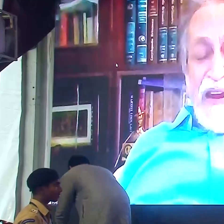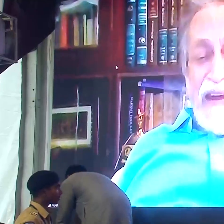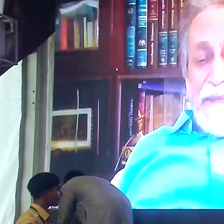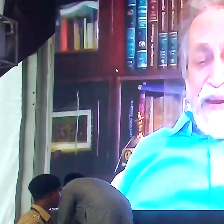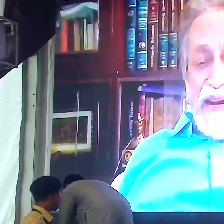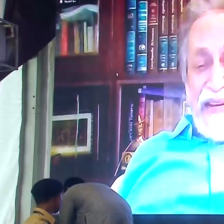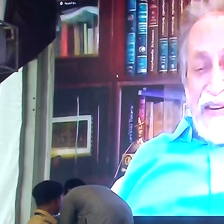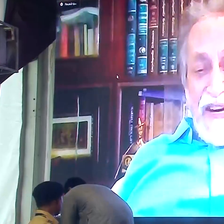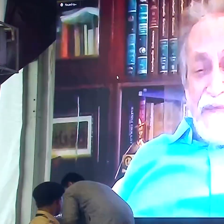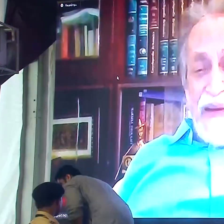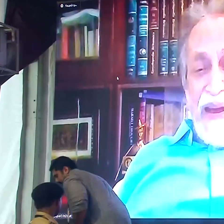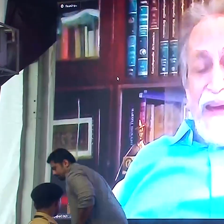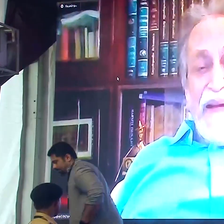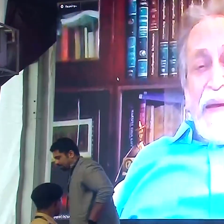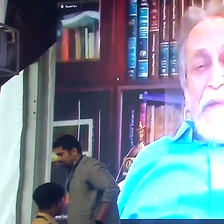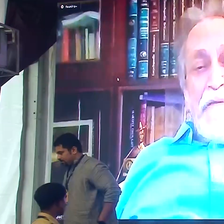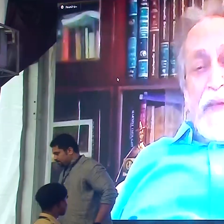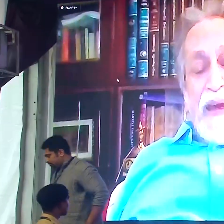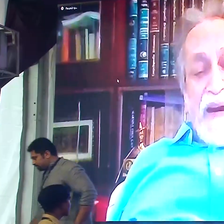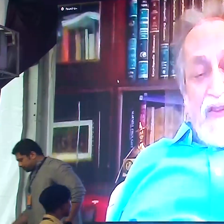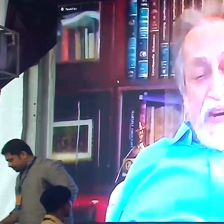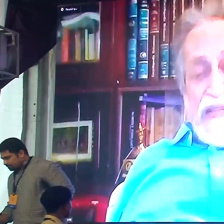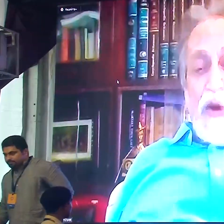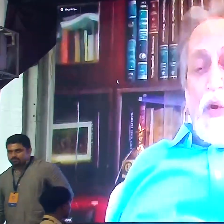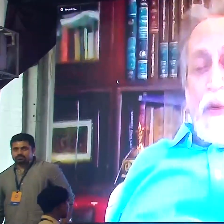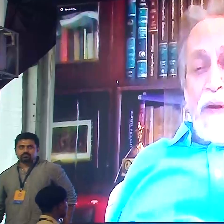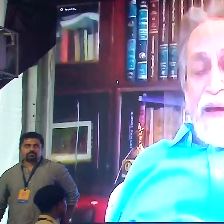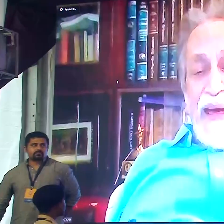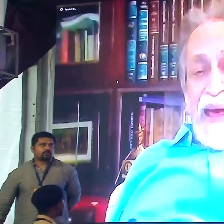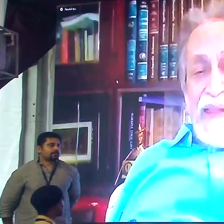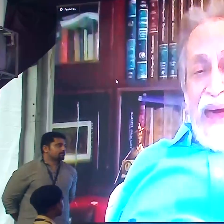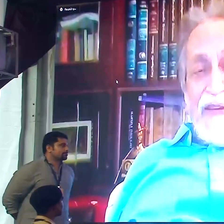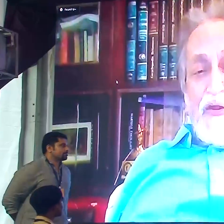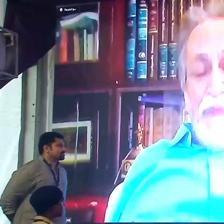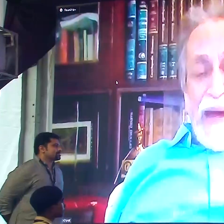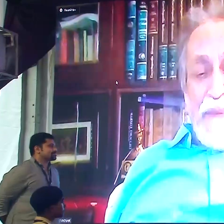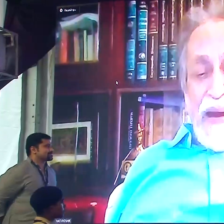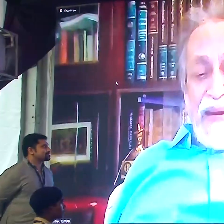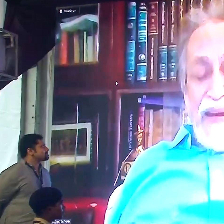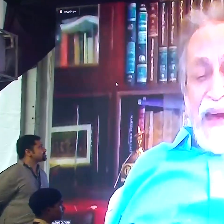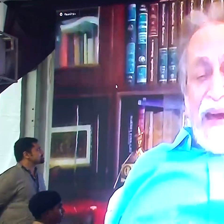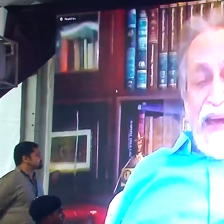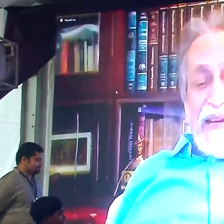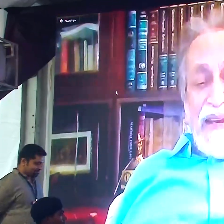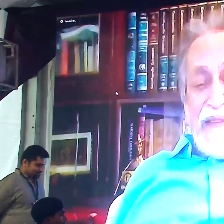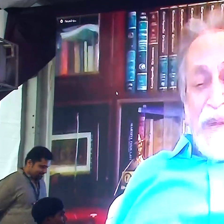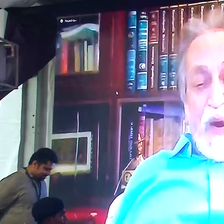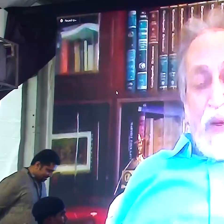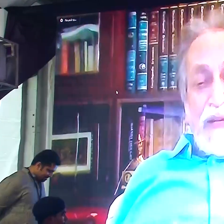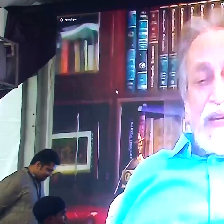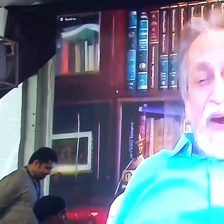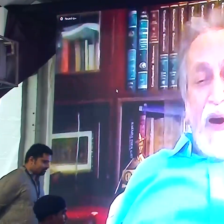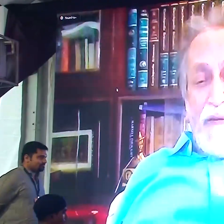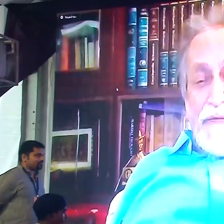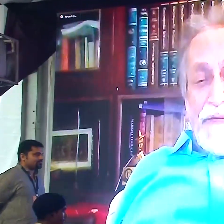on independent decision making for the country as a whole. And that, to my mind, arises